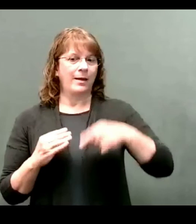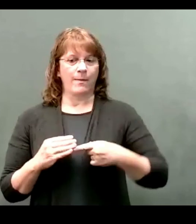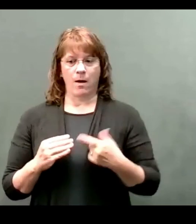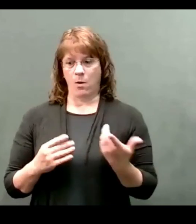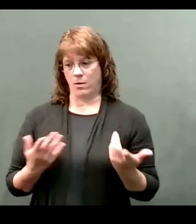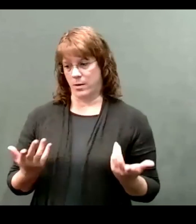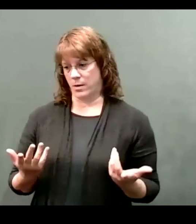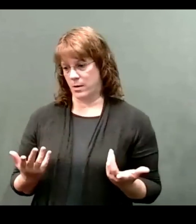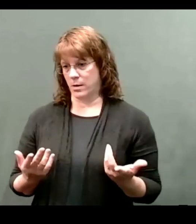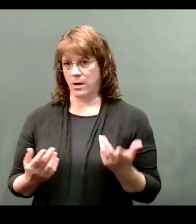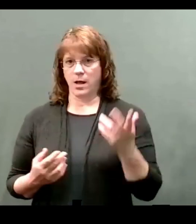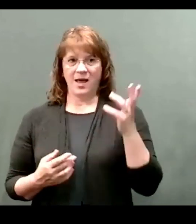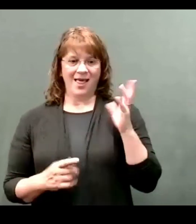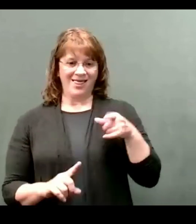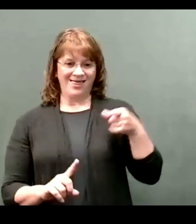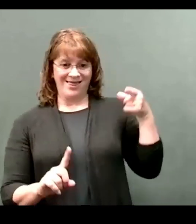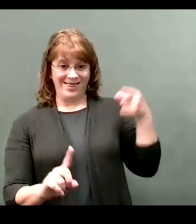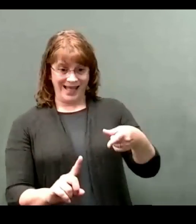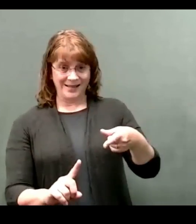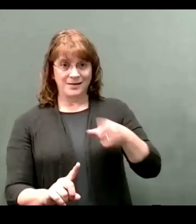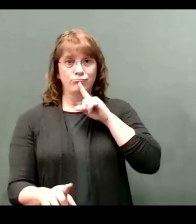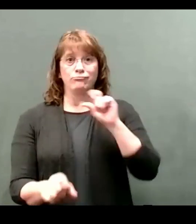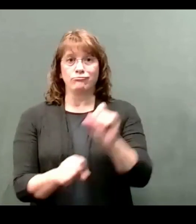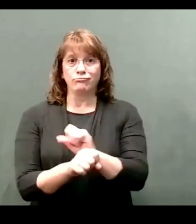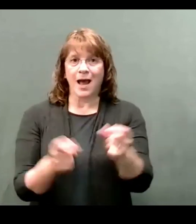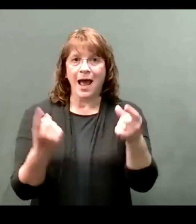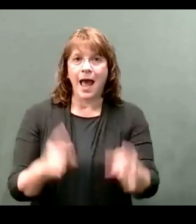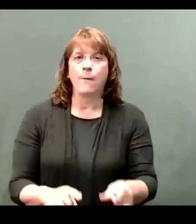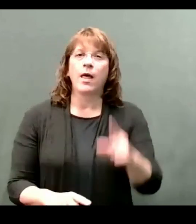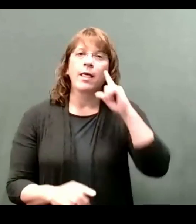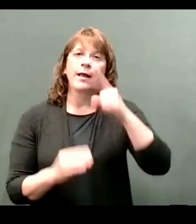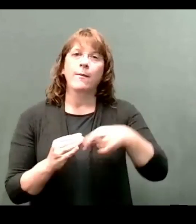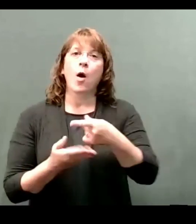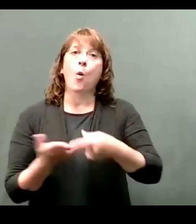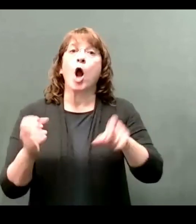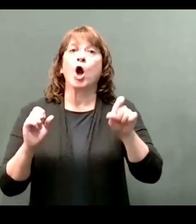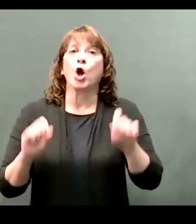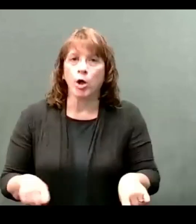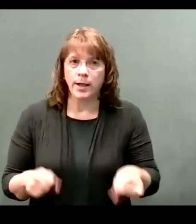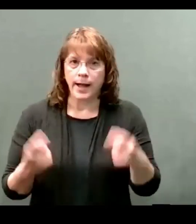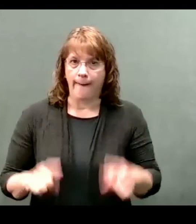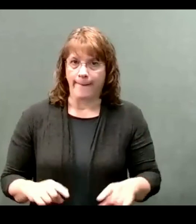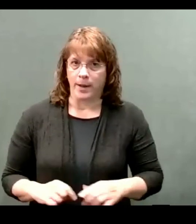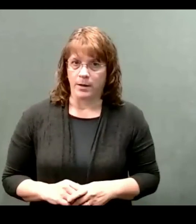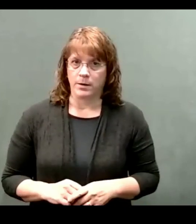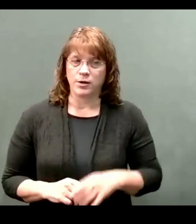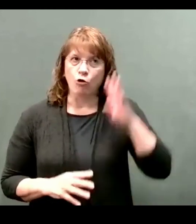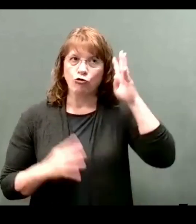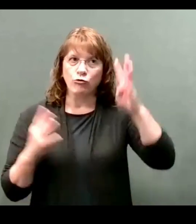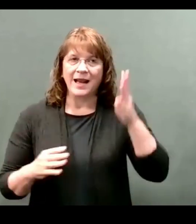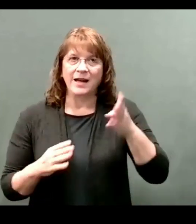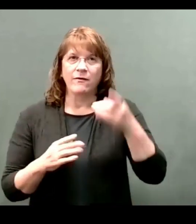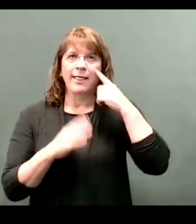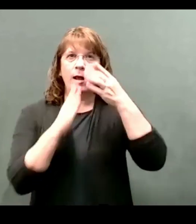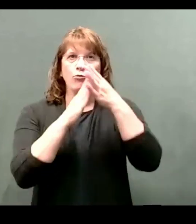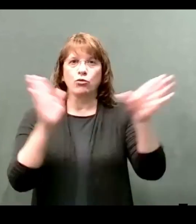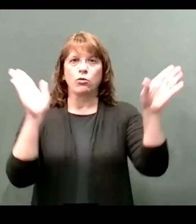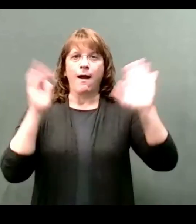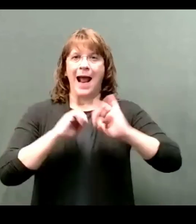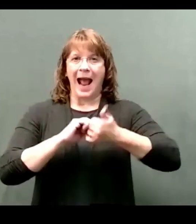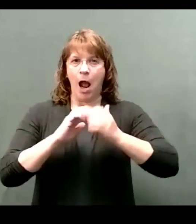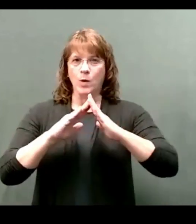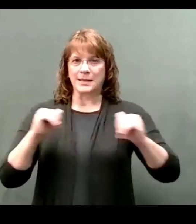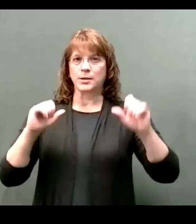this X, Y, and Z did happen, think of what could have happened. Get creative here and think broadly about how